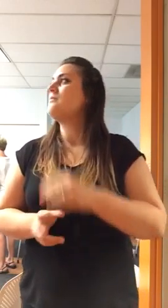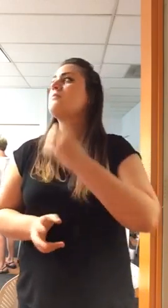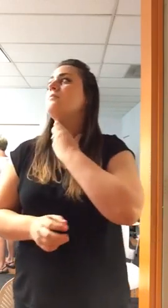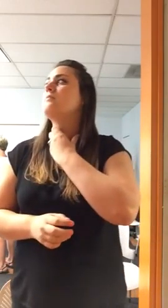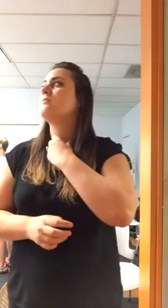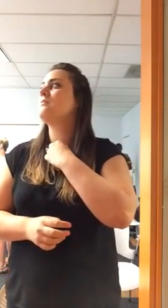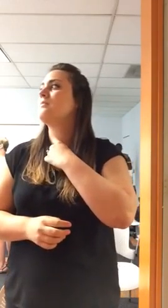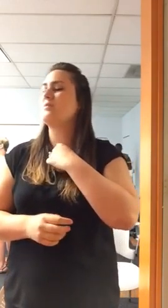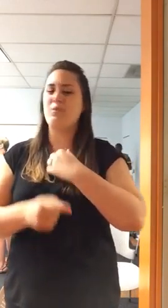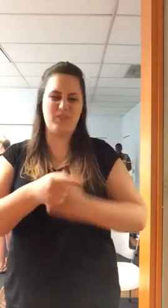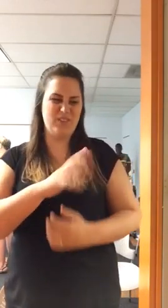Too cool for those?